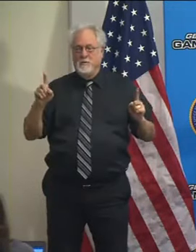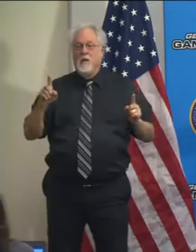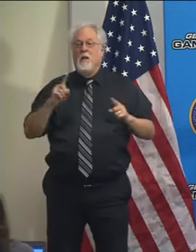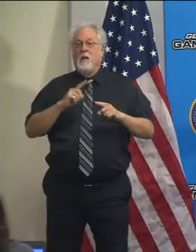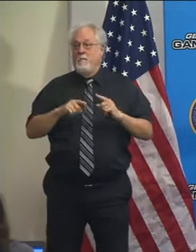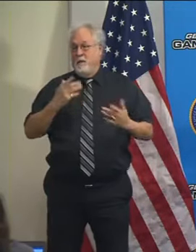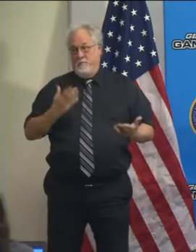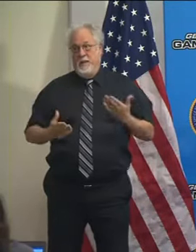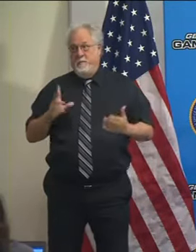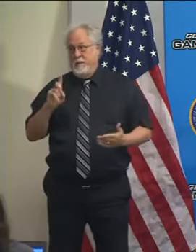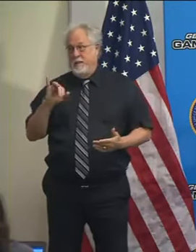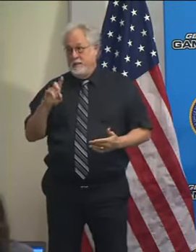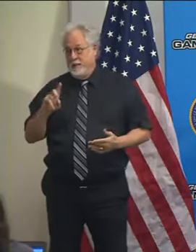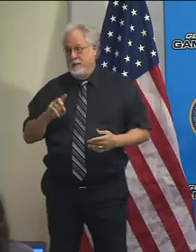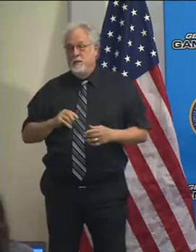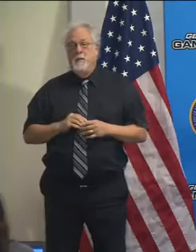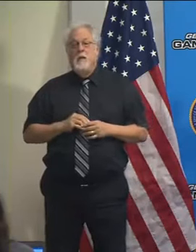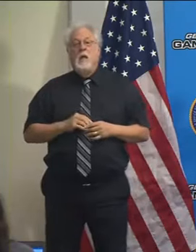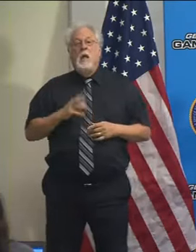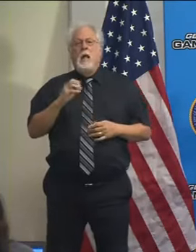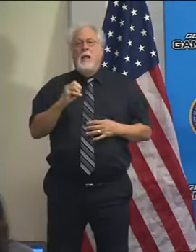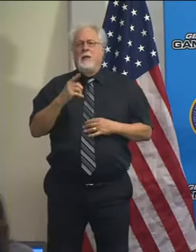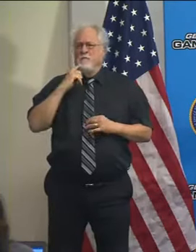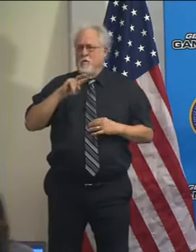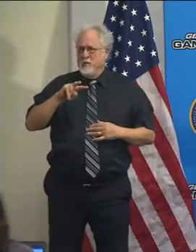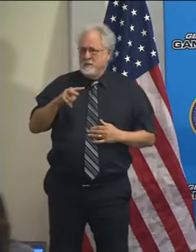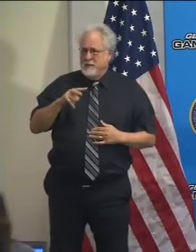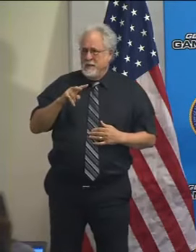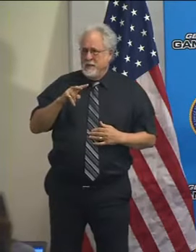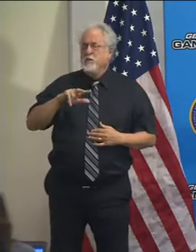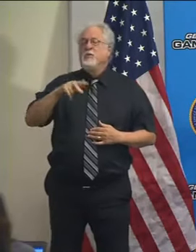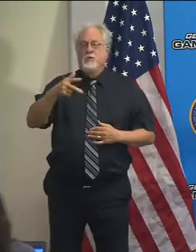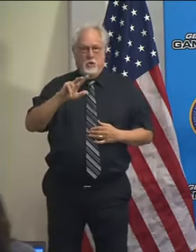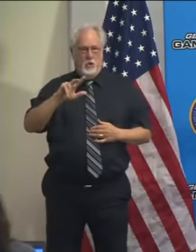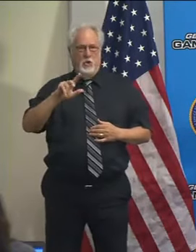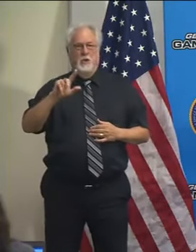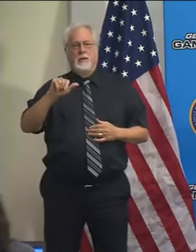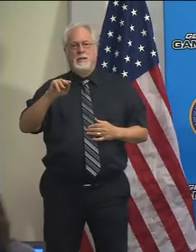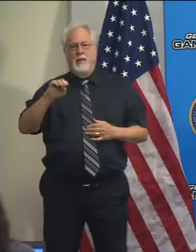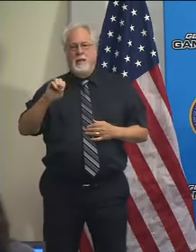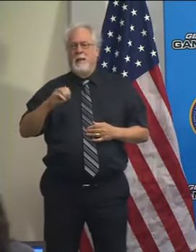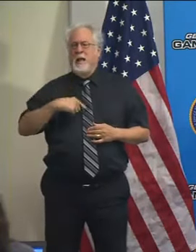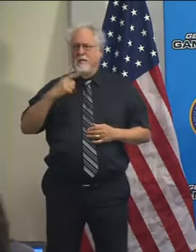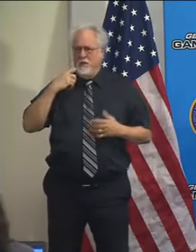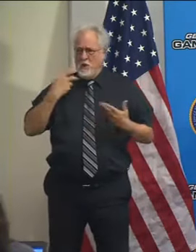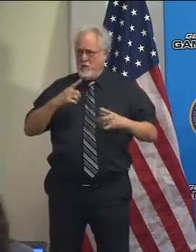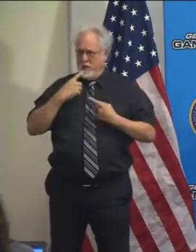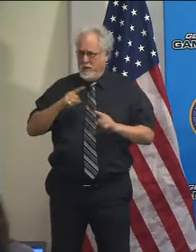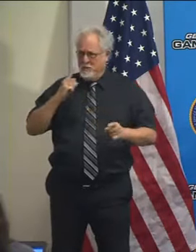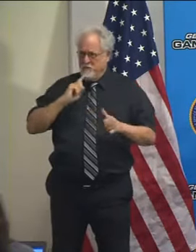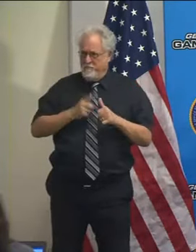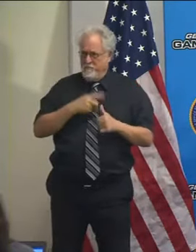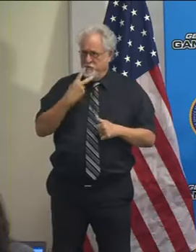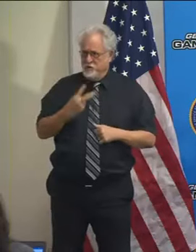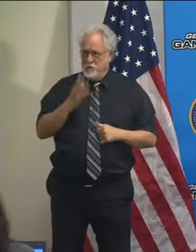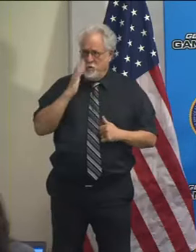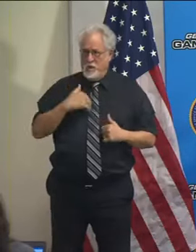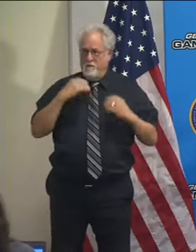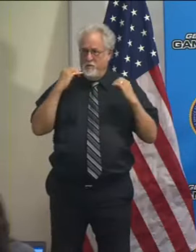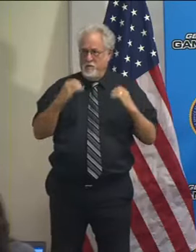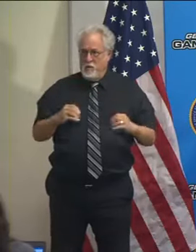but maybe they have. And you said for the second game or the third game? Okay, because I think they had already announced for the first 2 games they would have